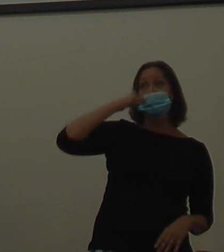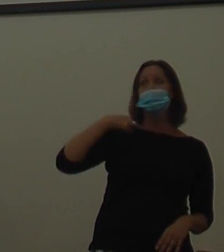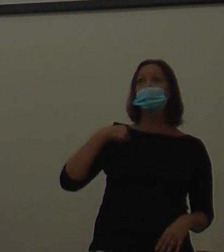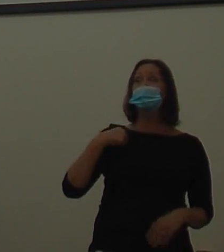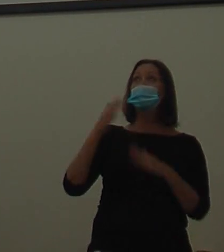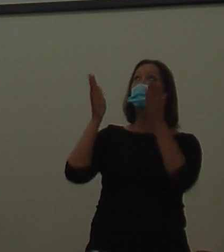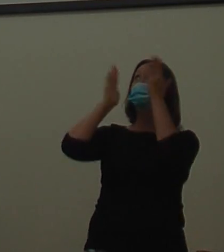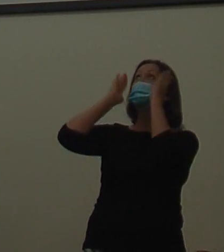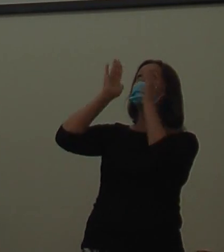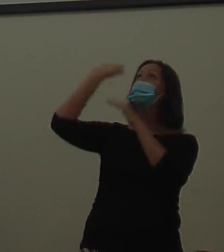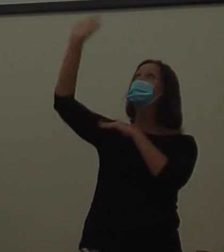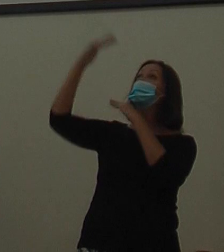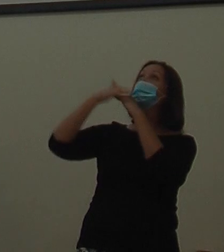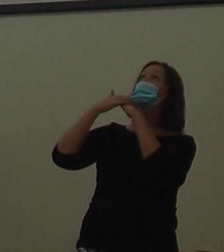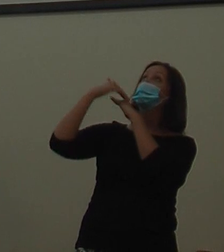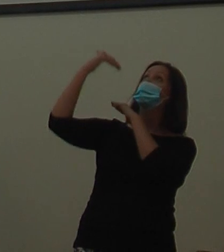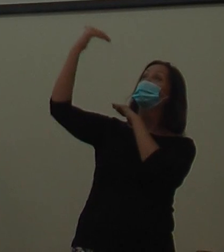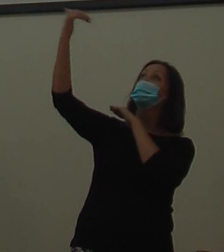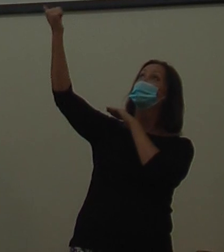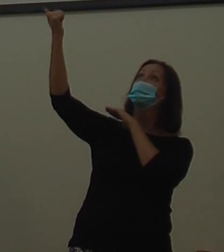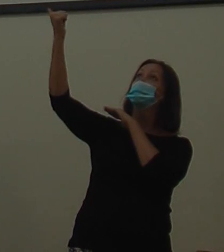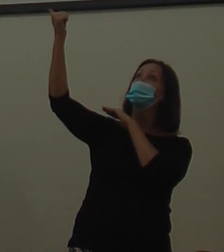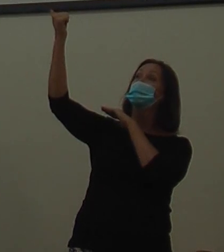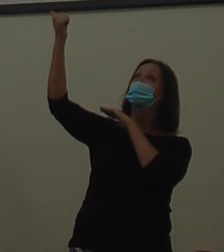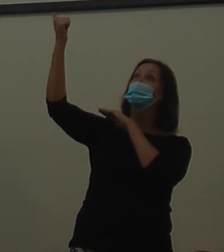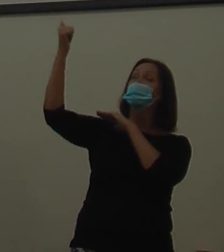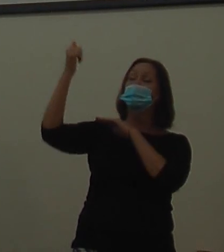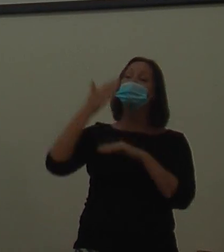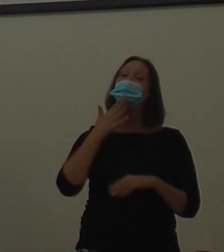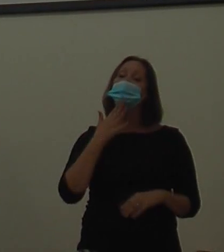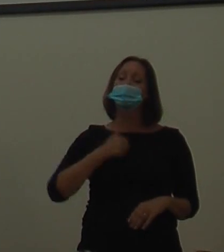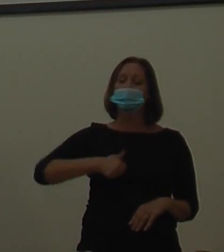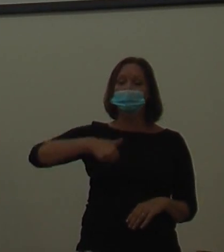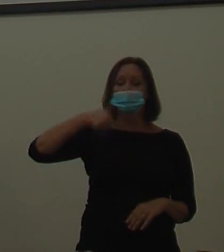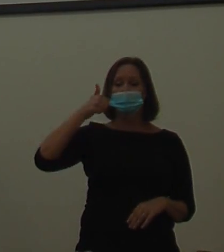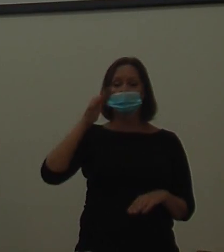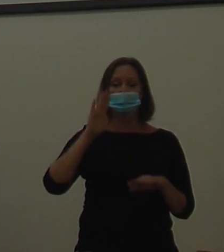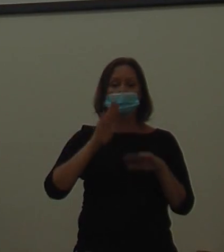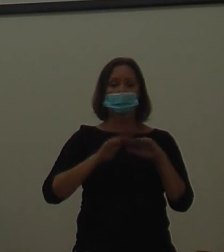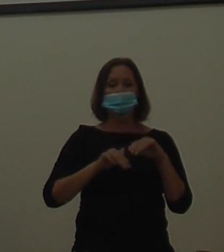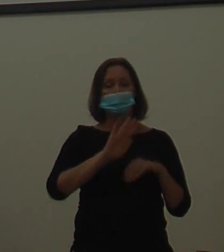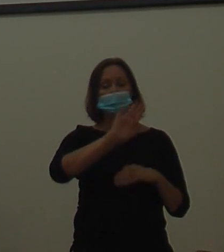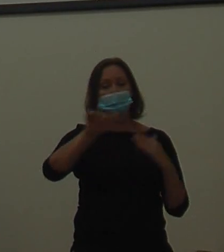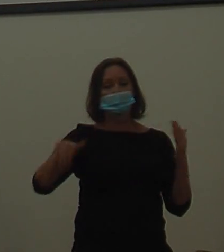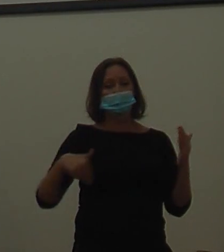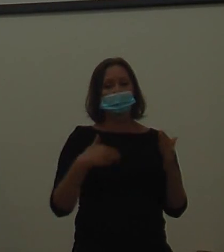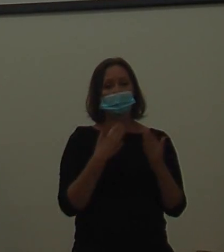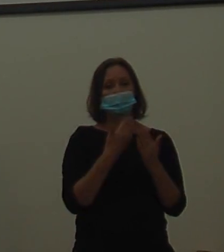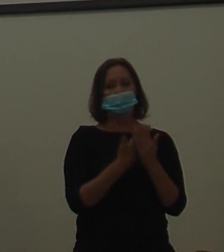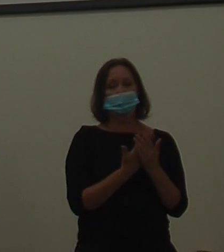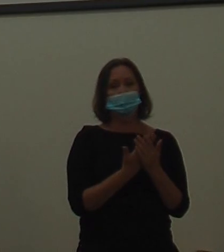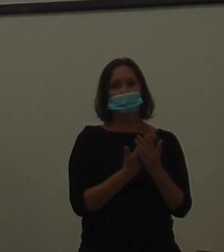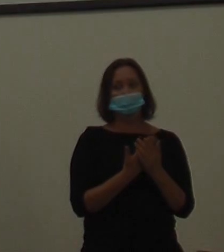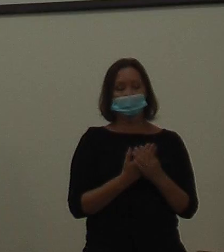heard His loving call, sweeter than all, sweeter